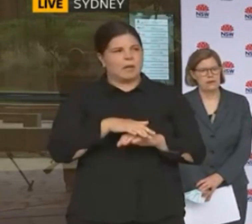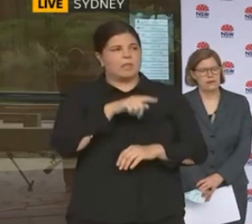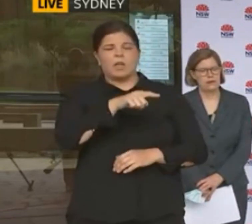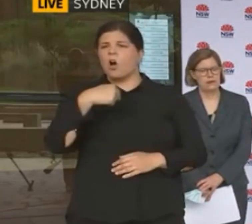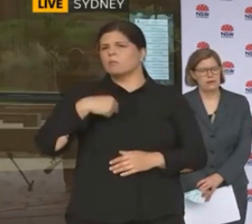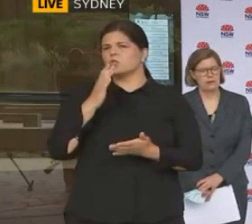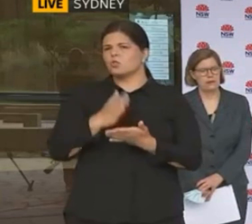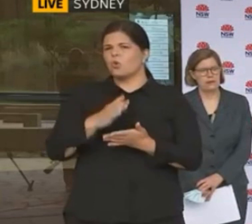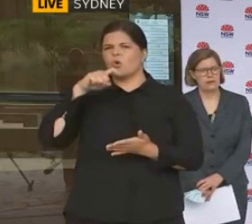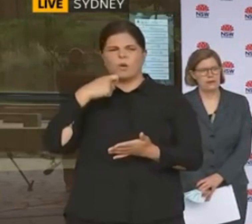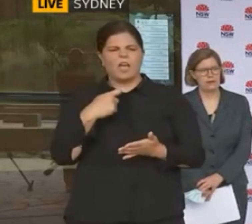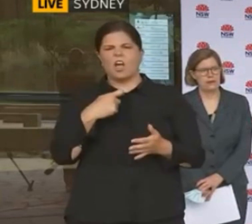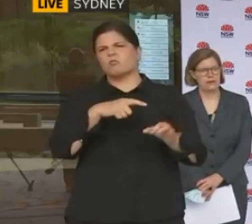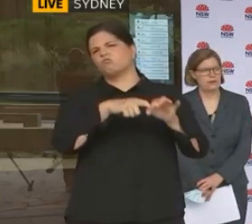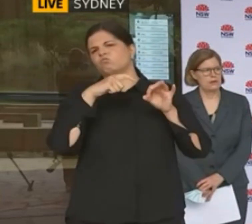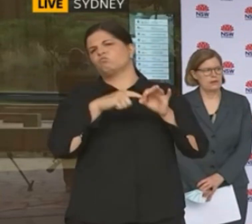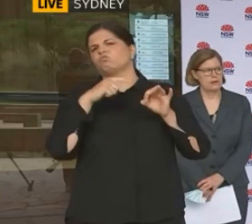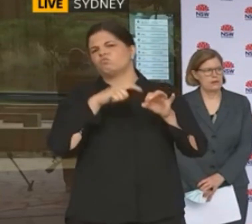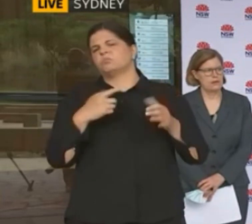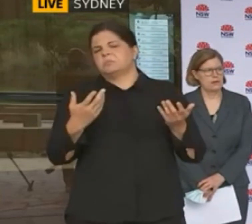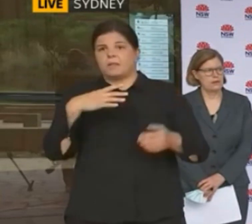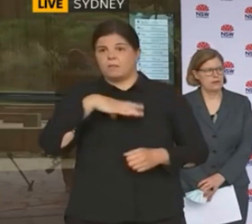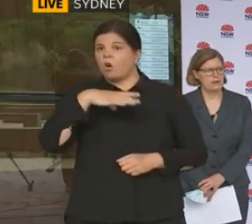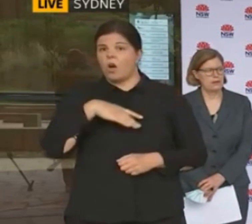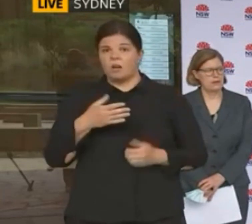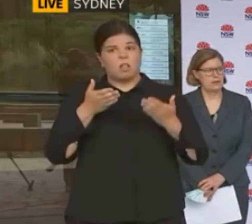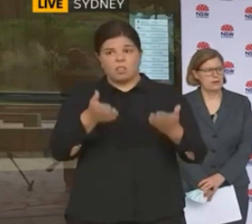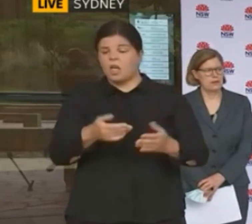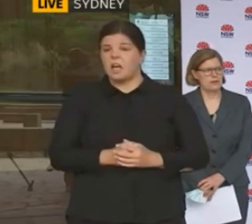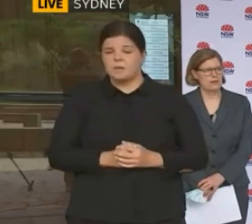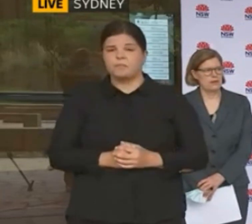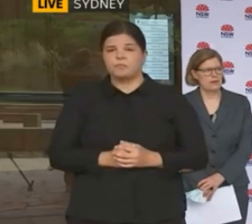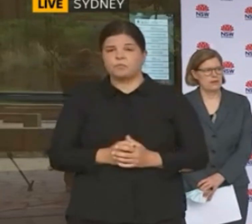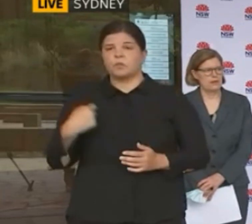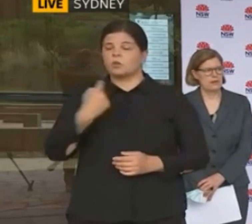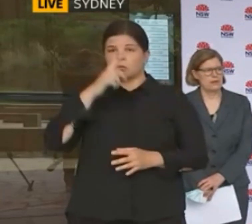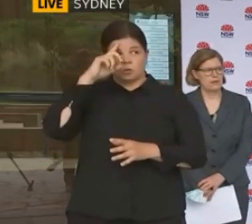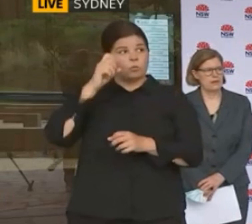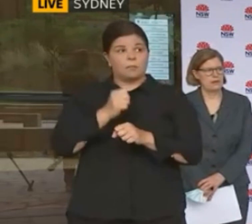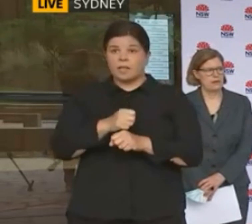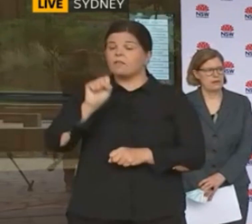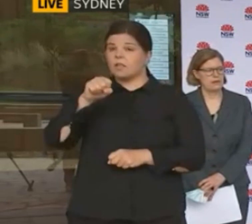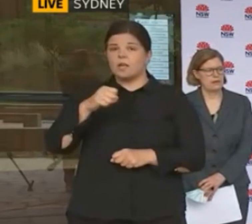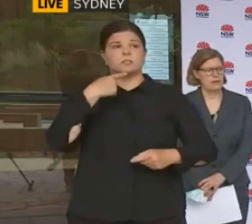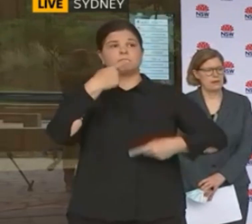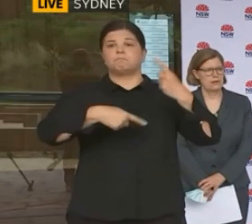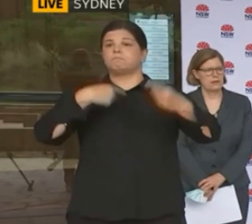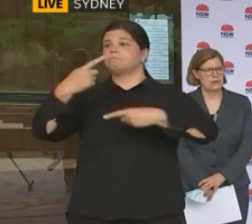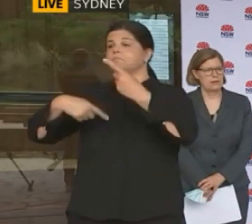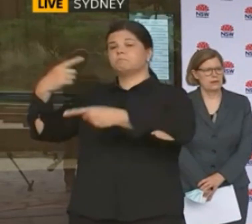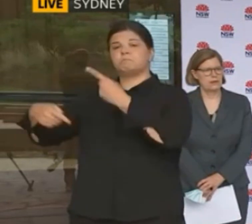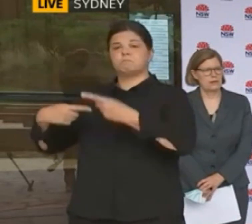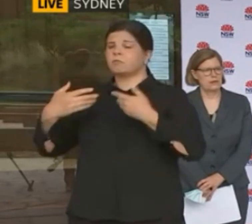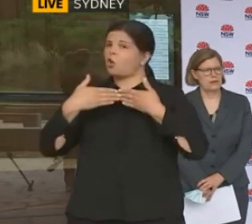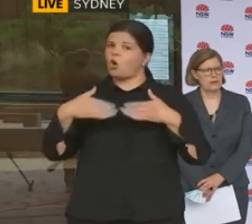calls for inquiries and other matters, and that's for others to determine. As far as we're concerned, we believe it's in the public interest to provide as much information as